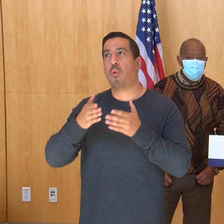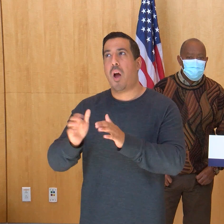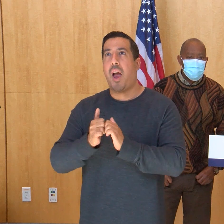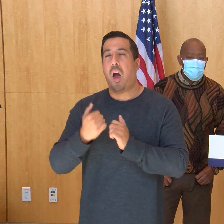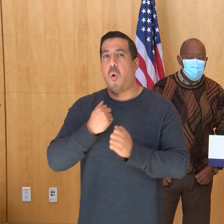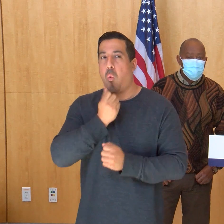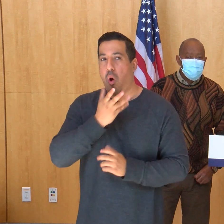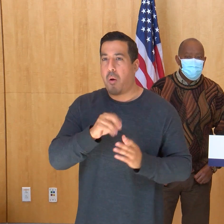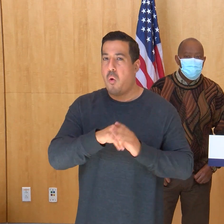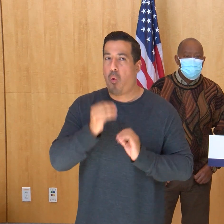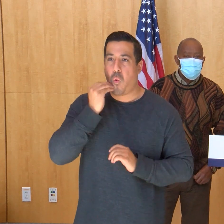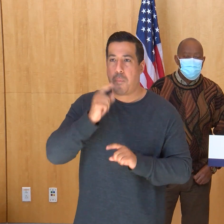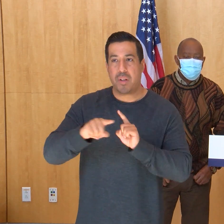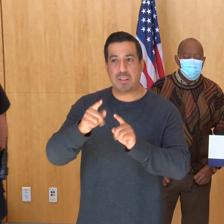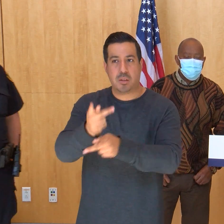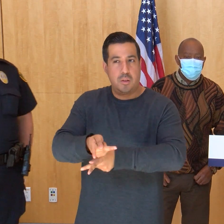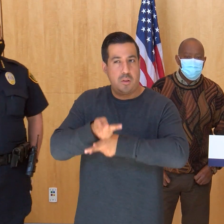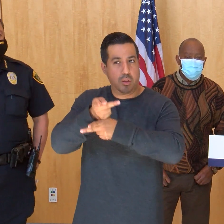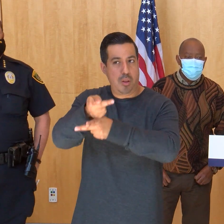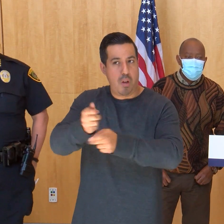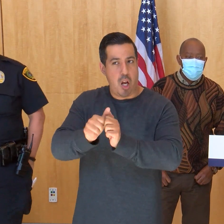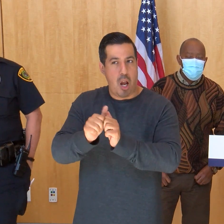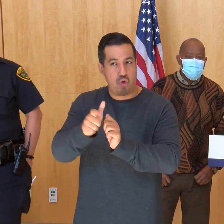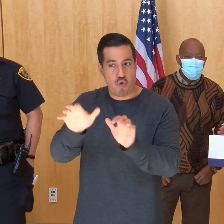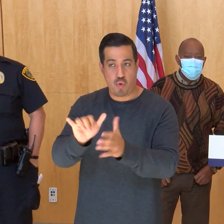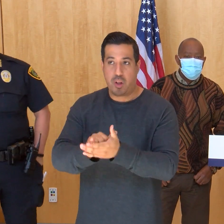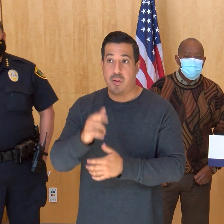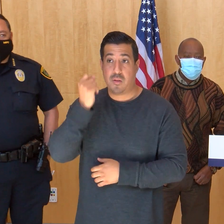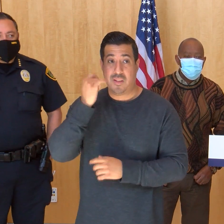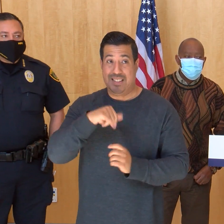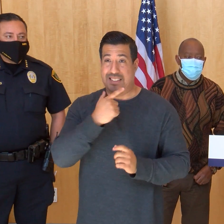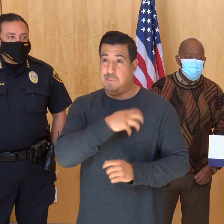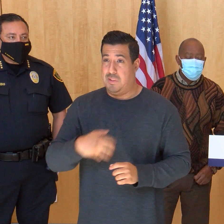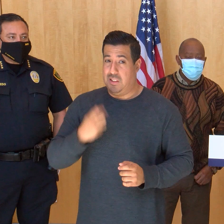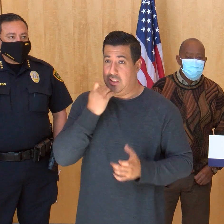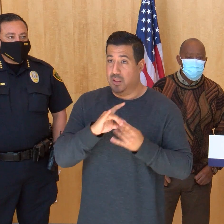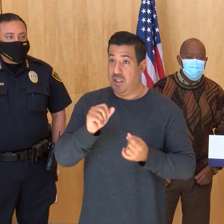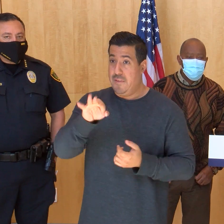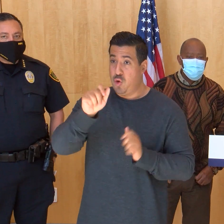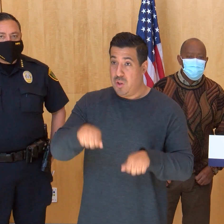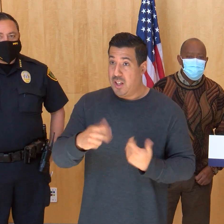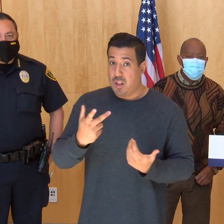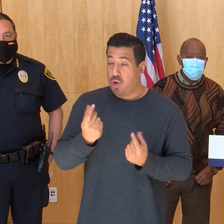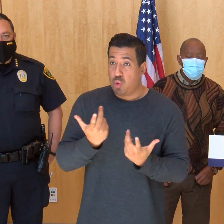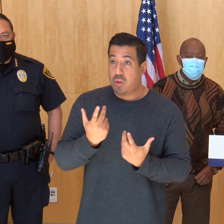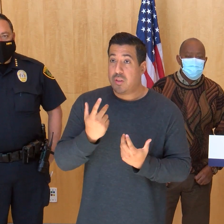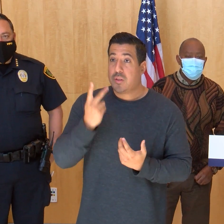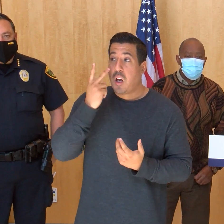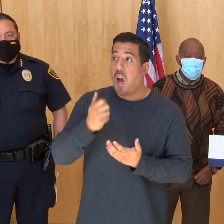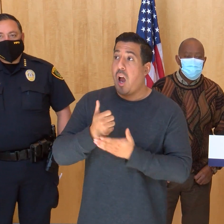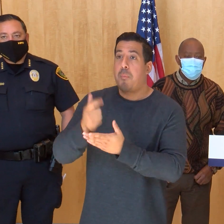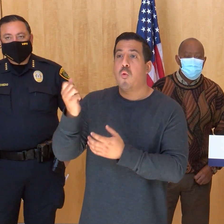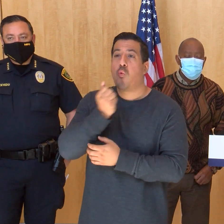homes. Be very cautious with how you do that. We recommend, as the mayor mentioned, if you can, seek assistance at